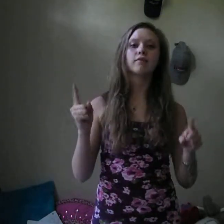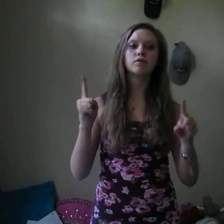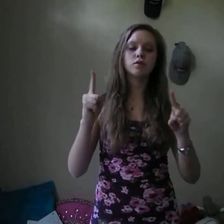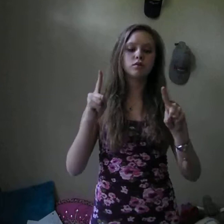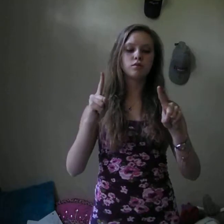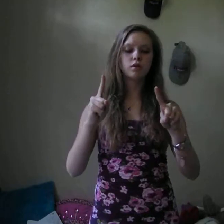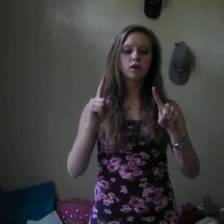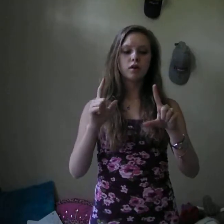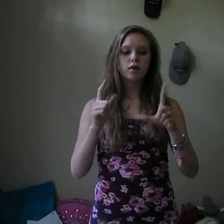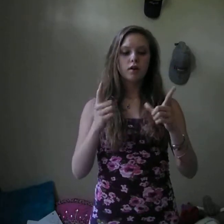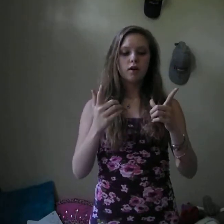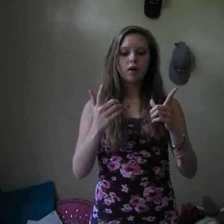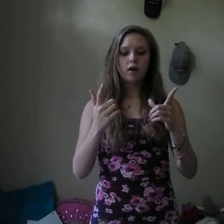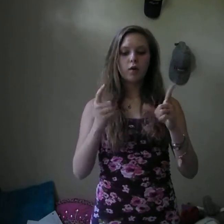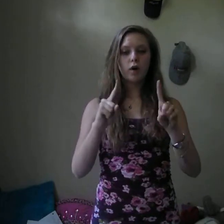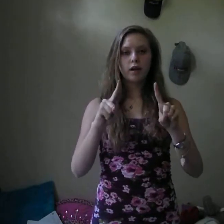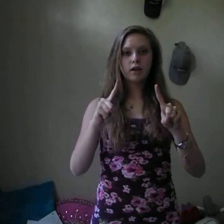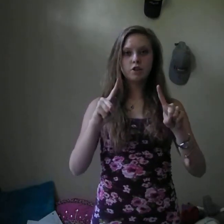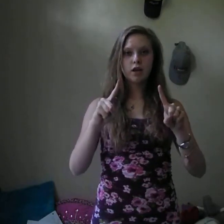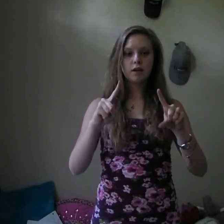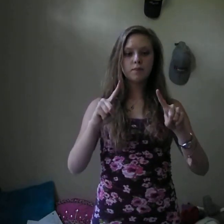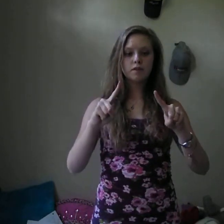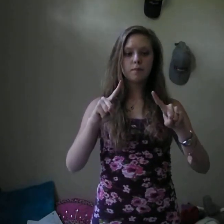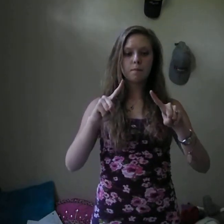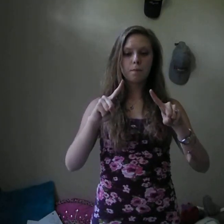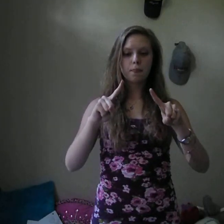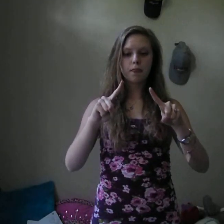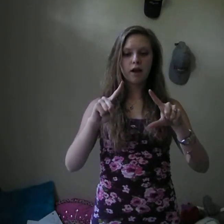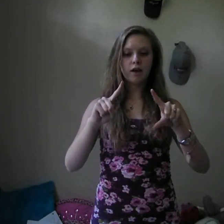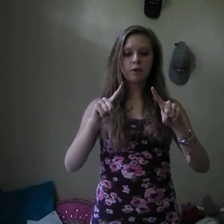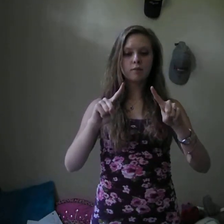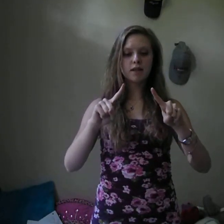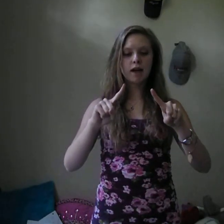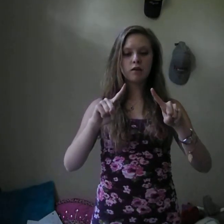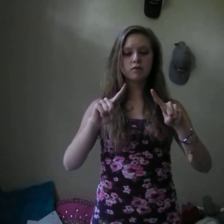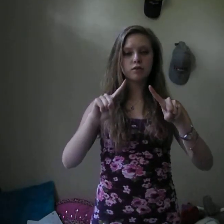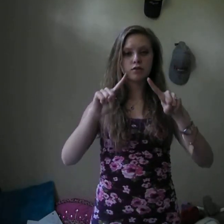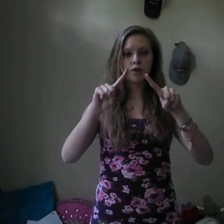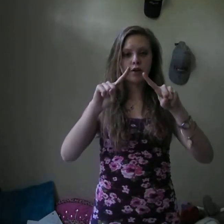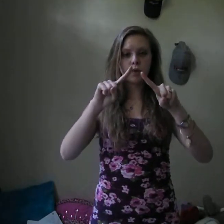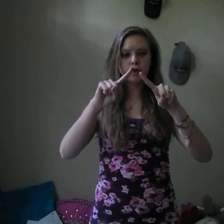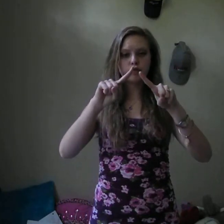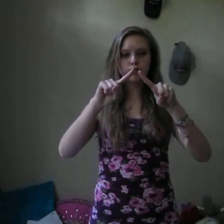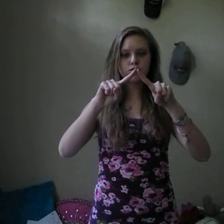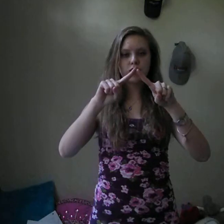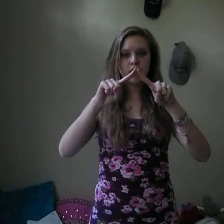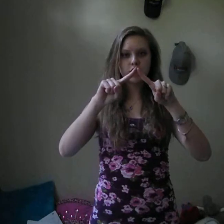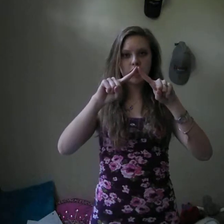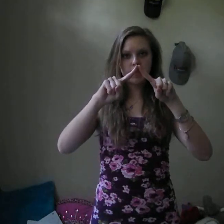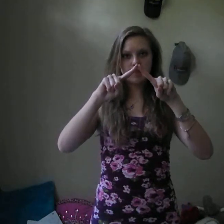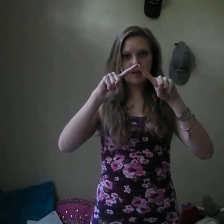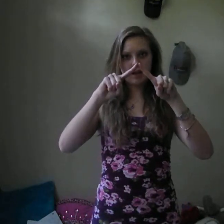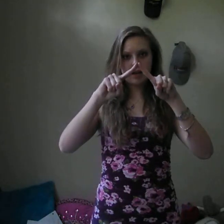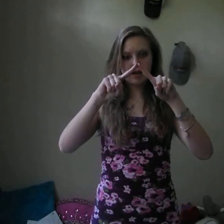have two one-hand shapes, palms out. They're going to touch at